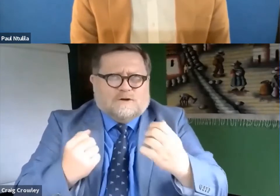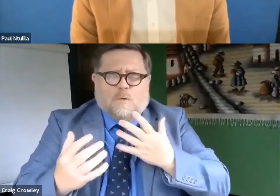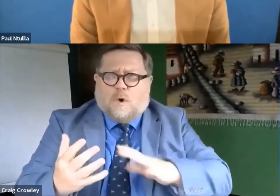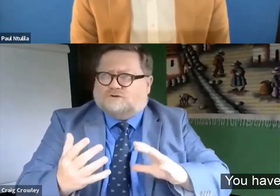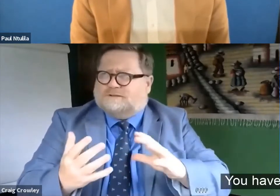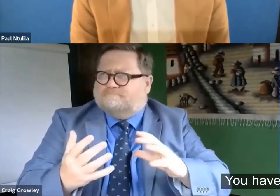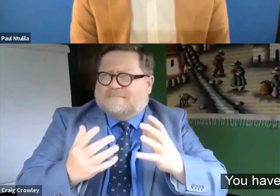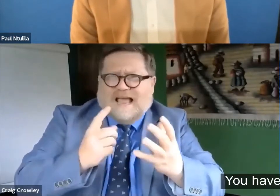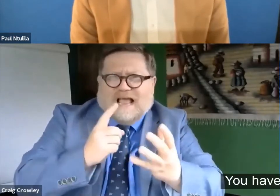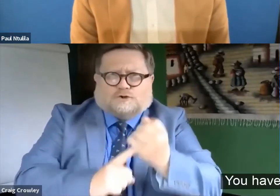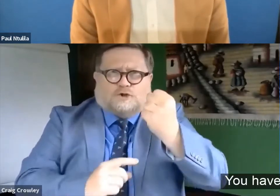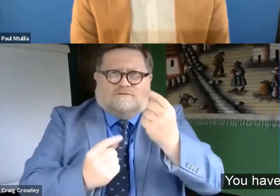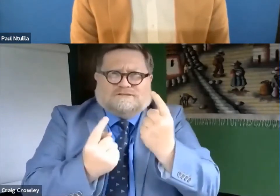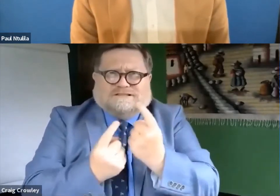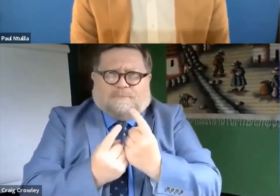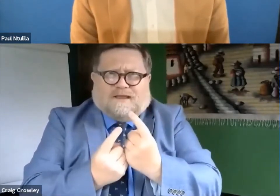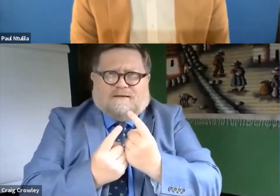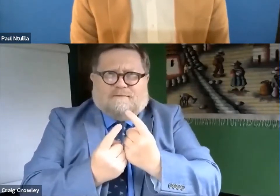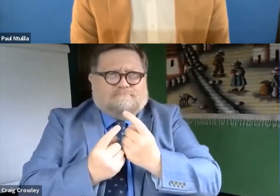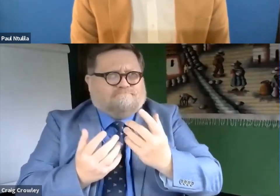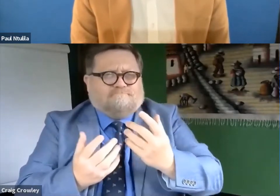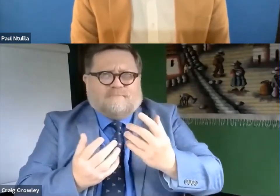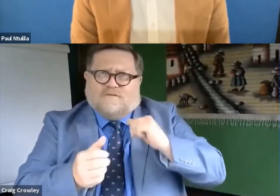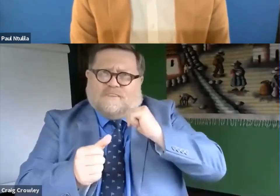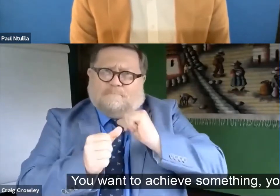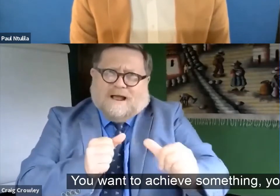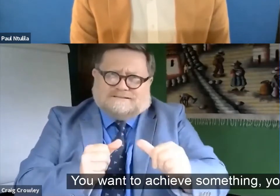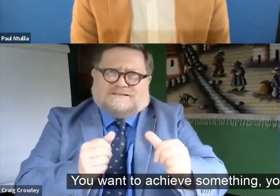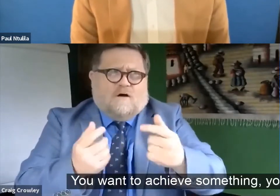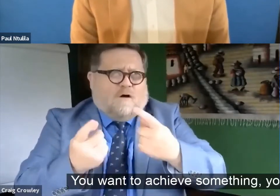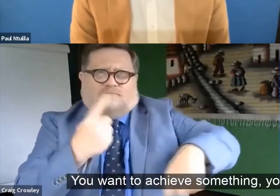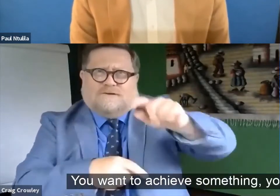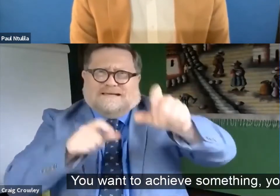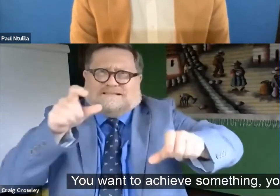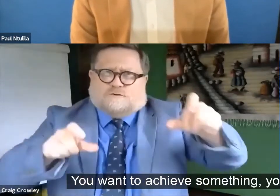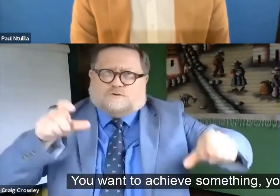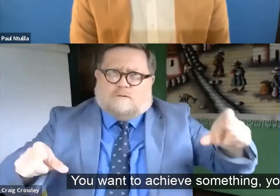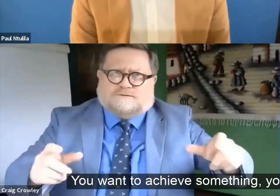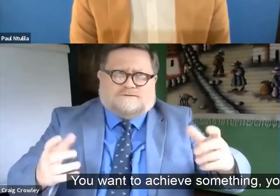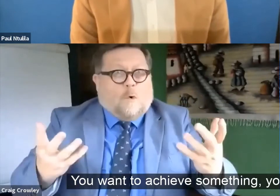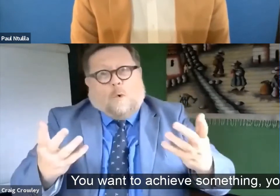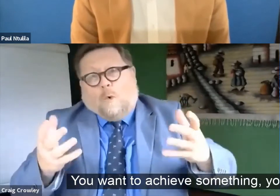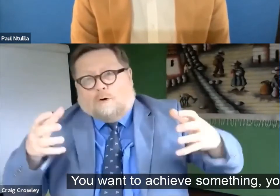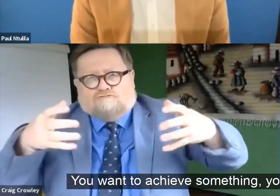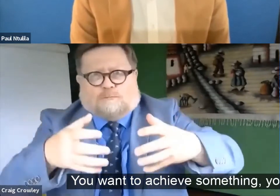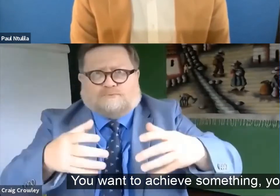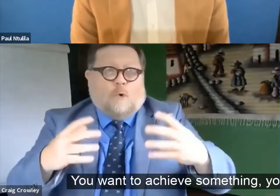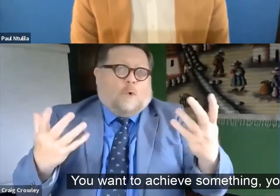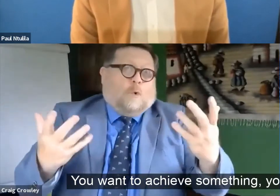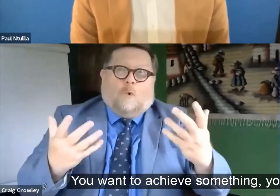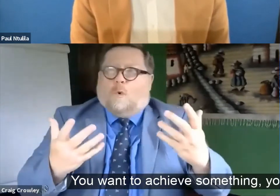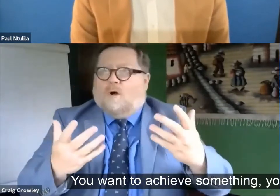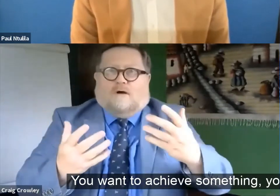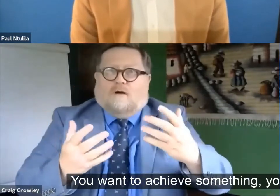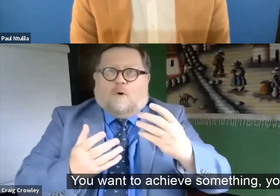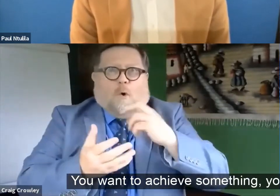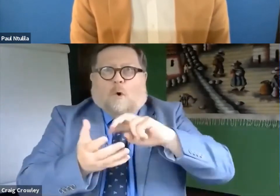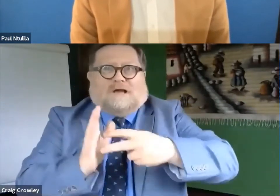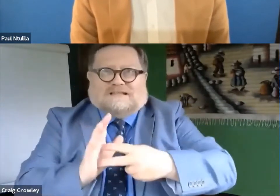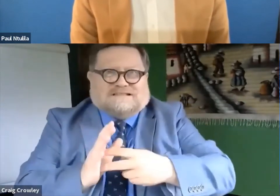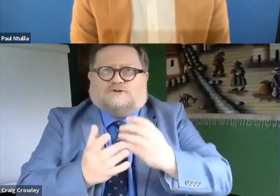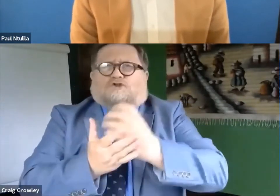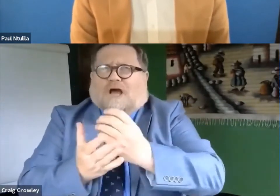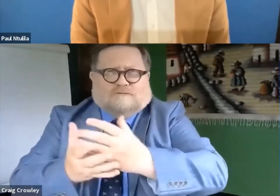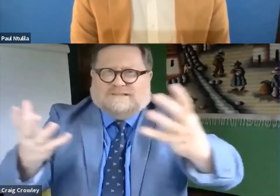You have passion. You want to achieve something and you go for it. You head straight into it.